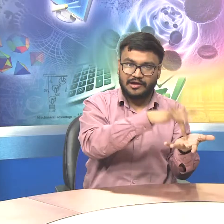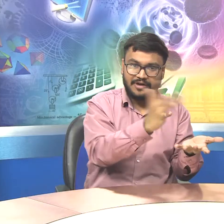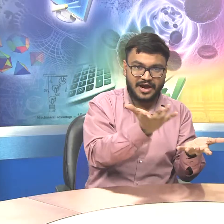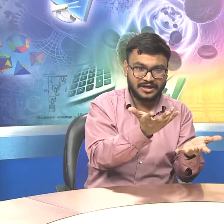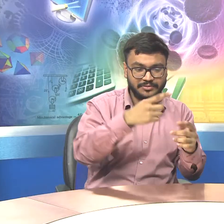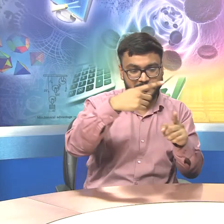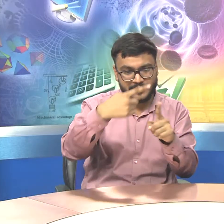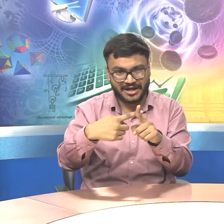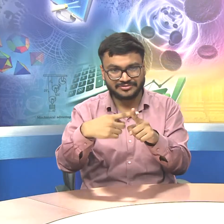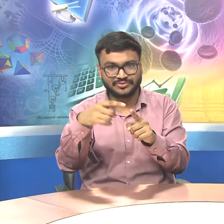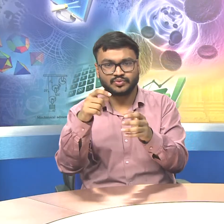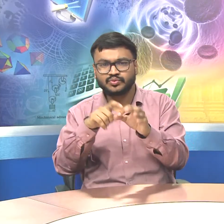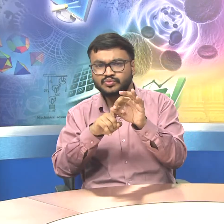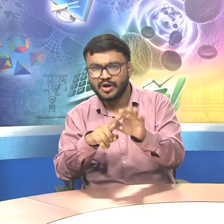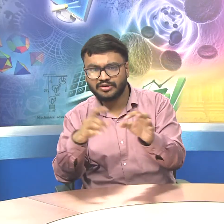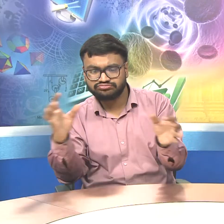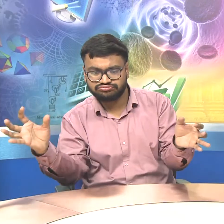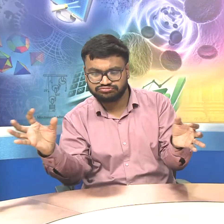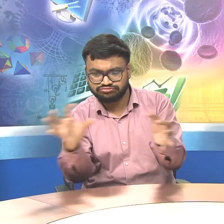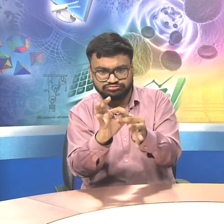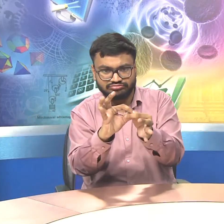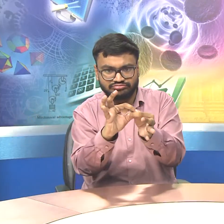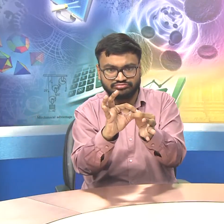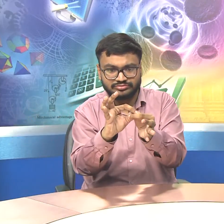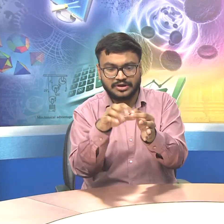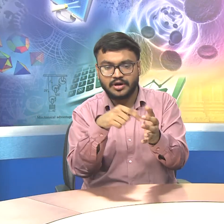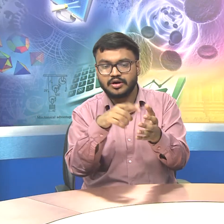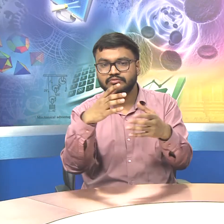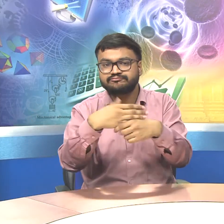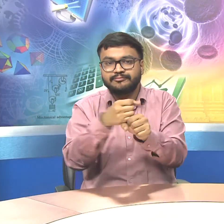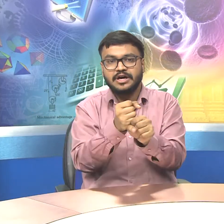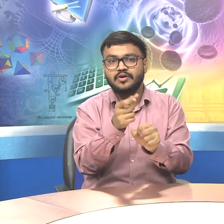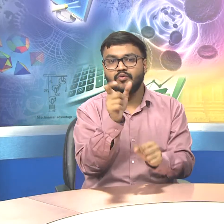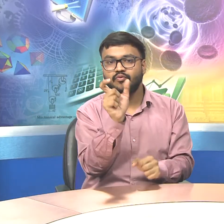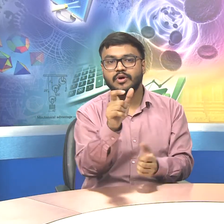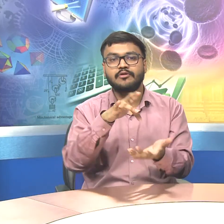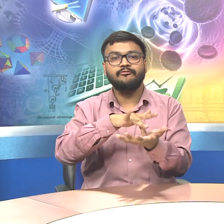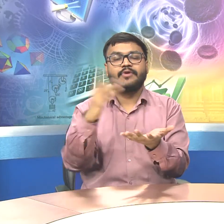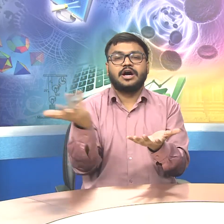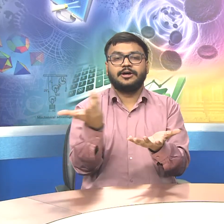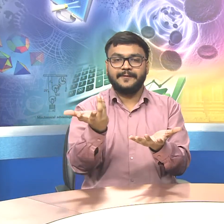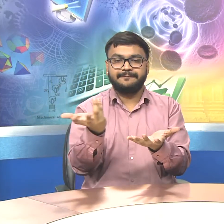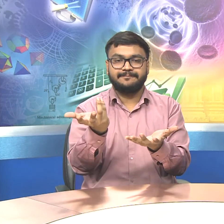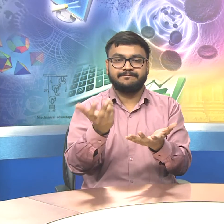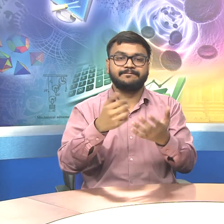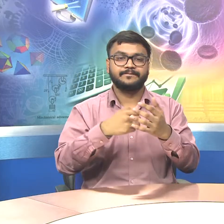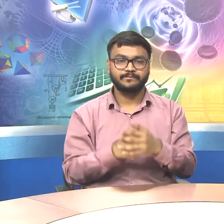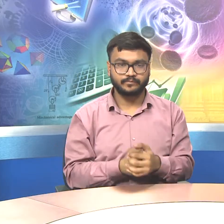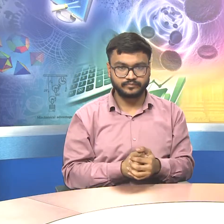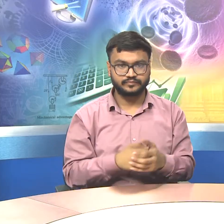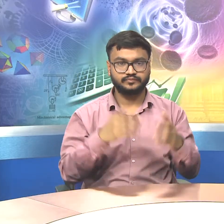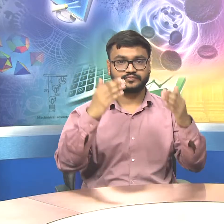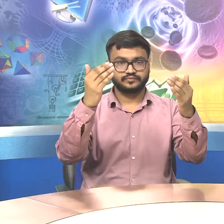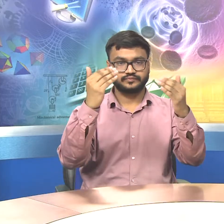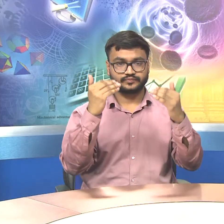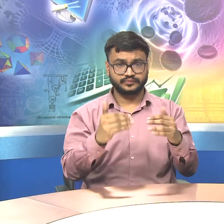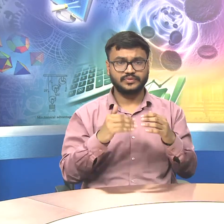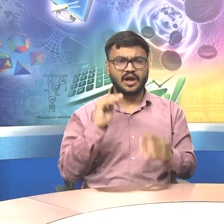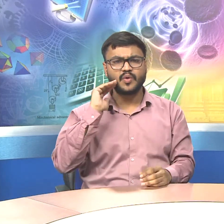also has two different signs which is place along with the question, and third